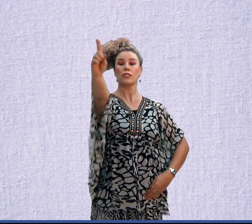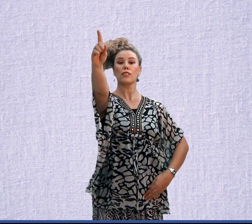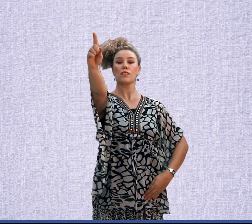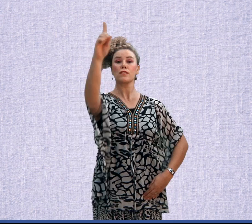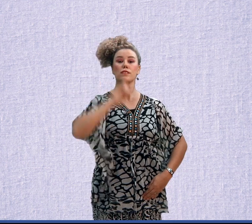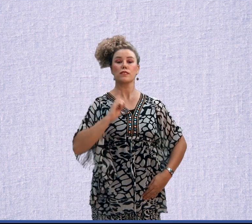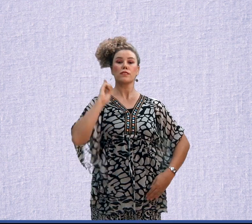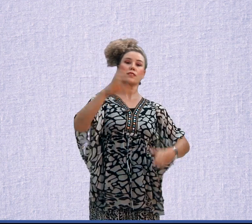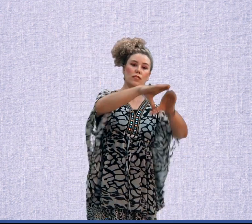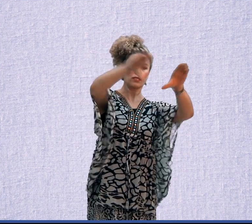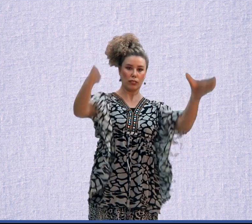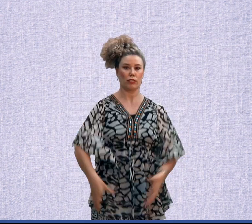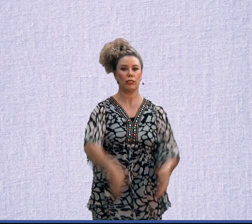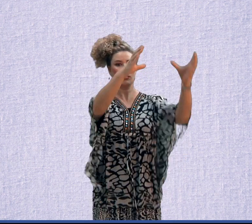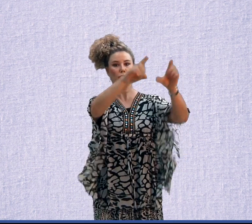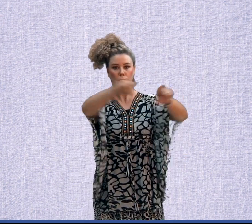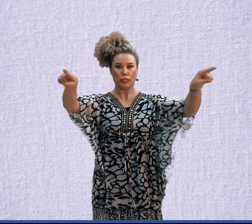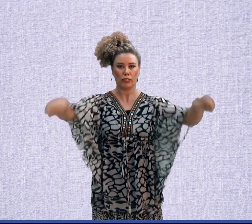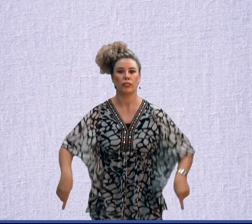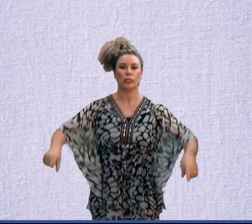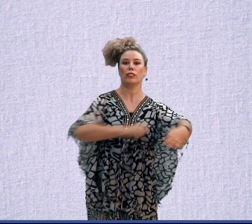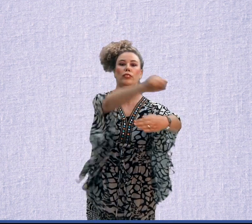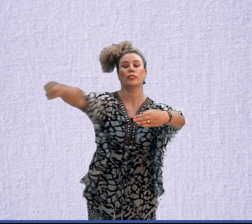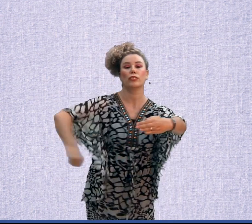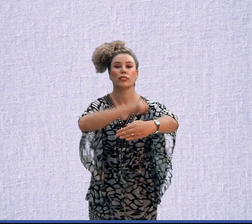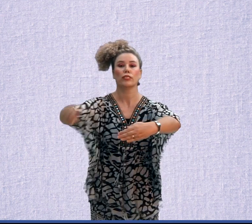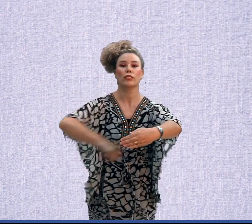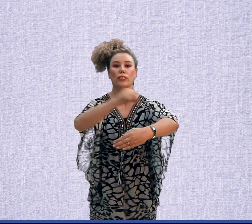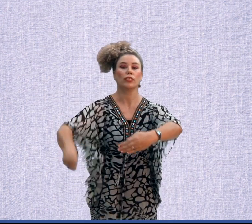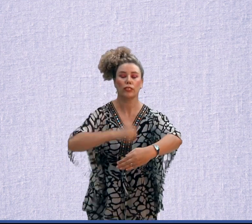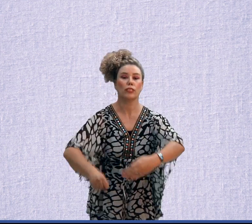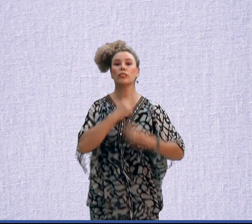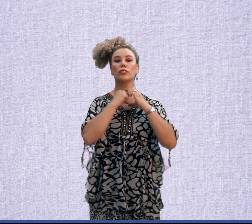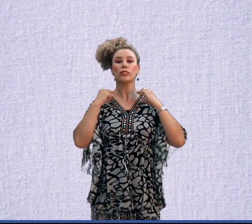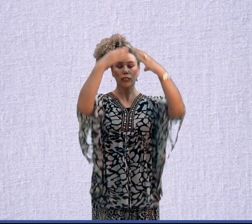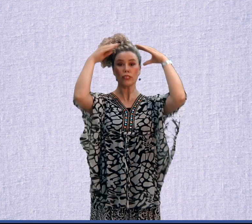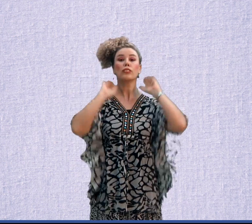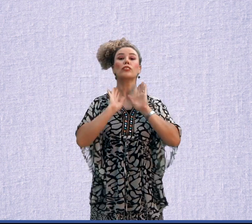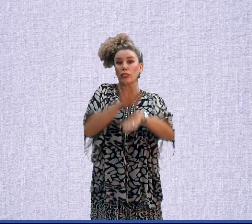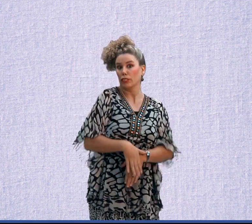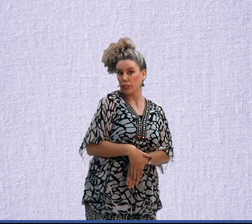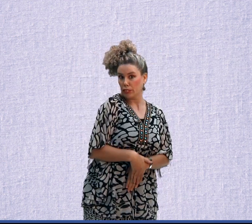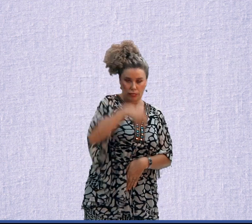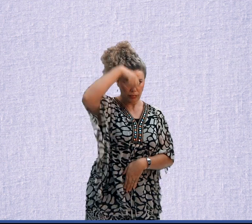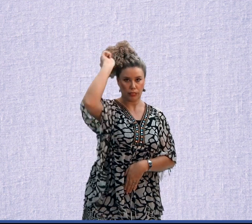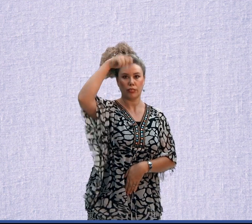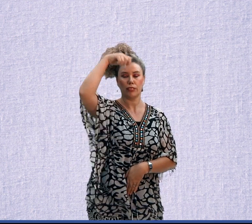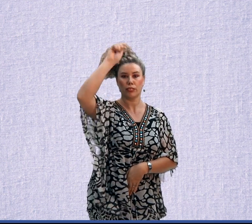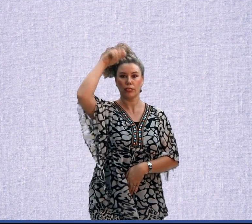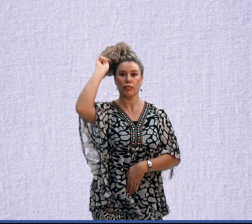service 1 year, the Curry Cup, Cape Town and the Bob Super Bow, Wow, Wow, Bishop Tutu, Annalene, Sandy Bay and Brill